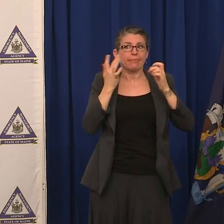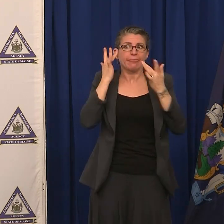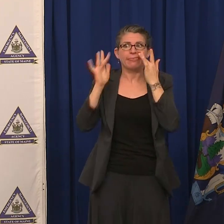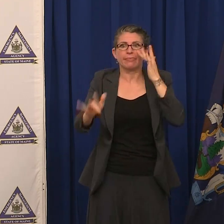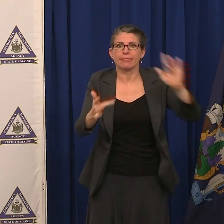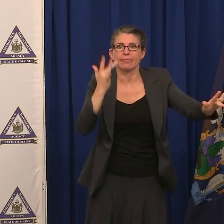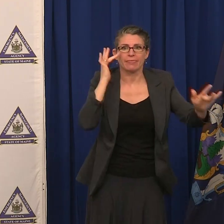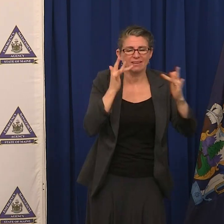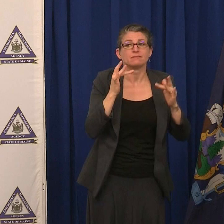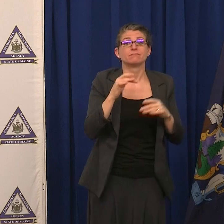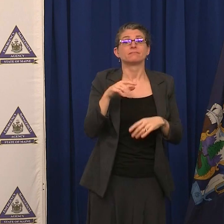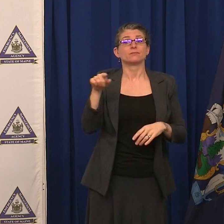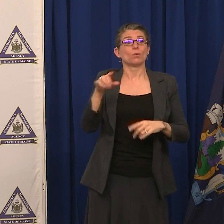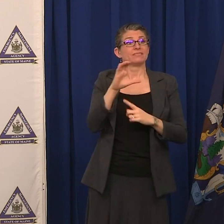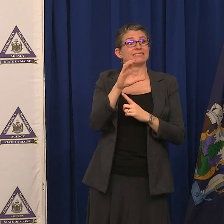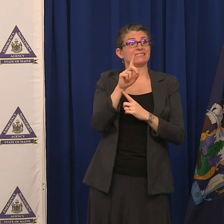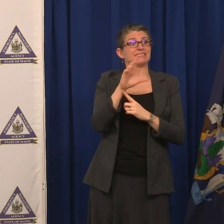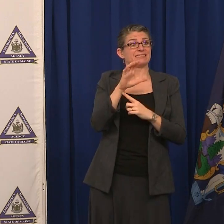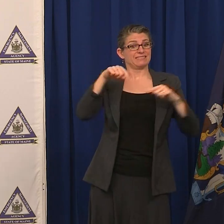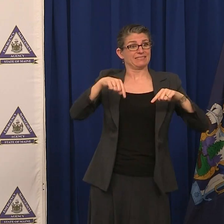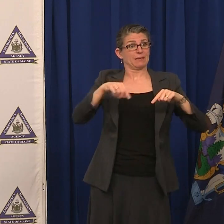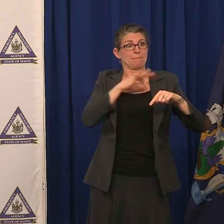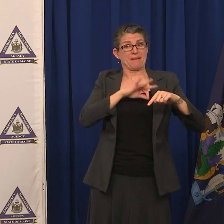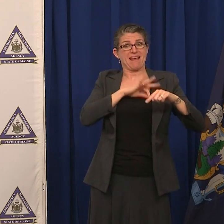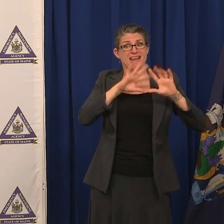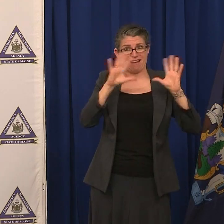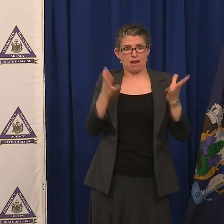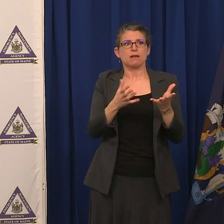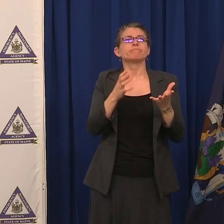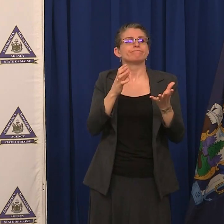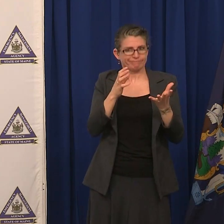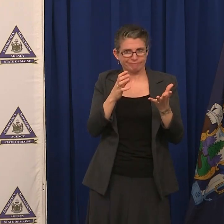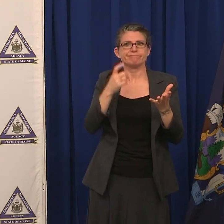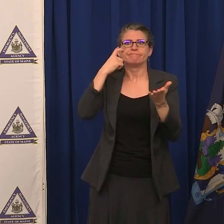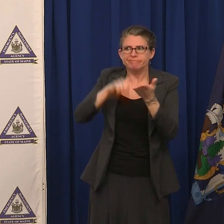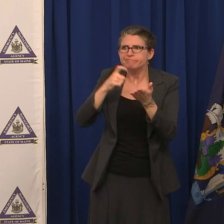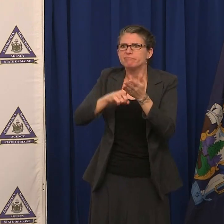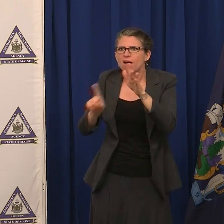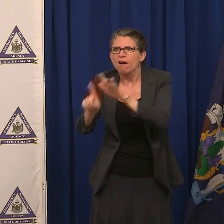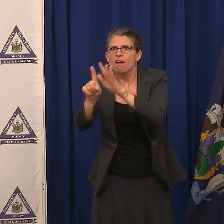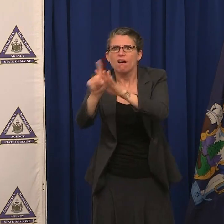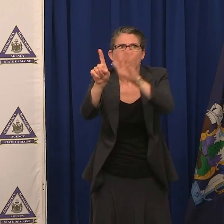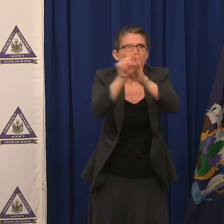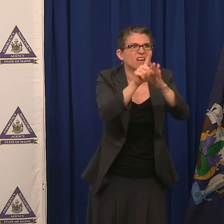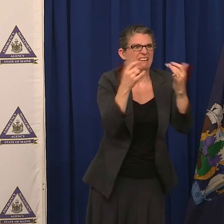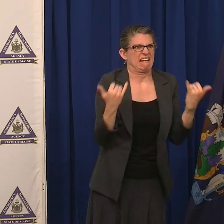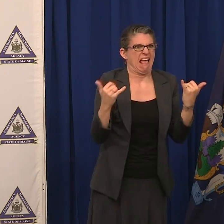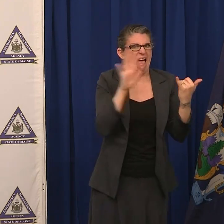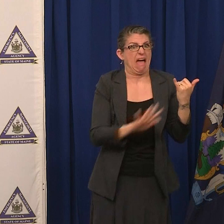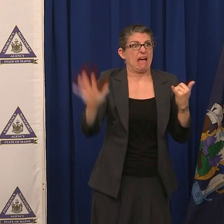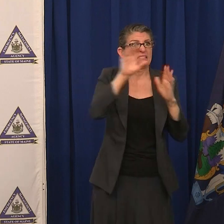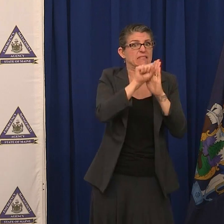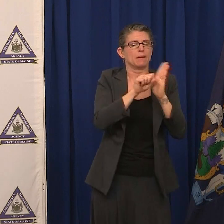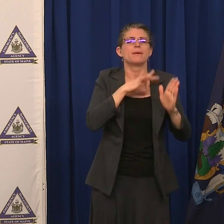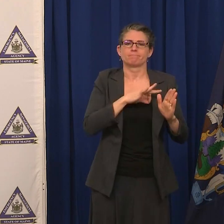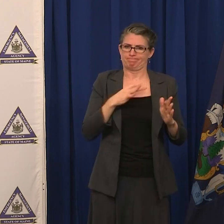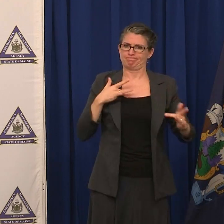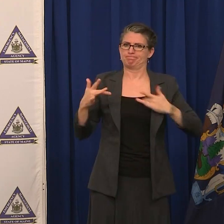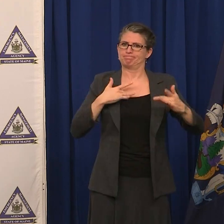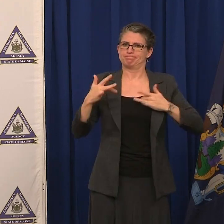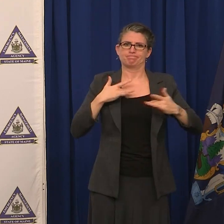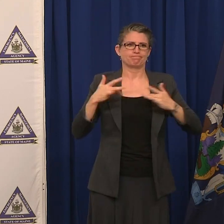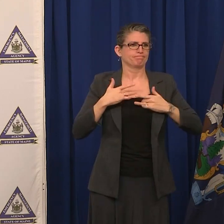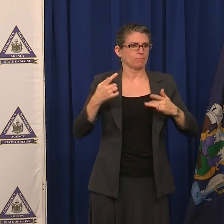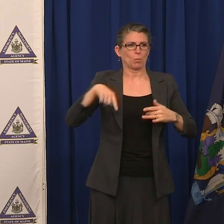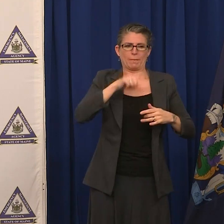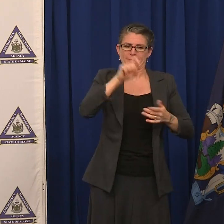of these congregate communities, we do a few things immediately. The first thing we do